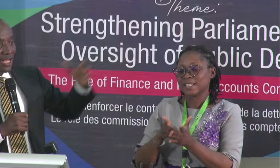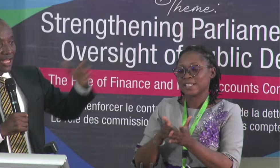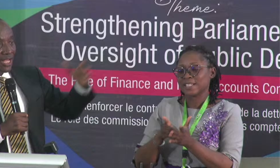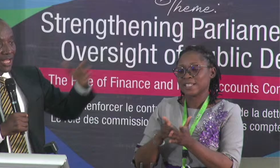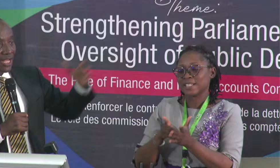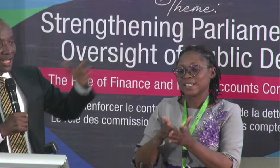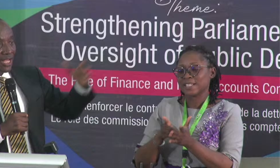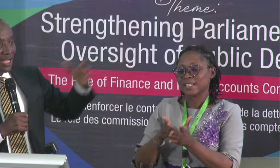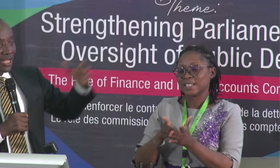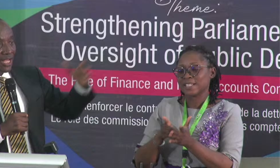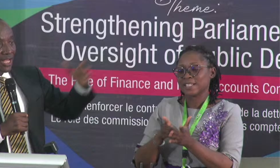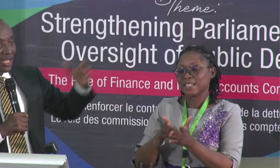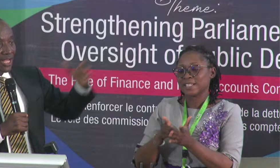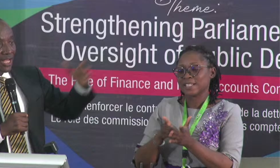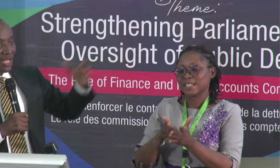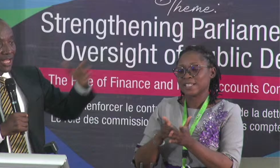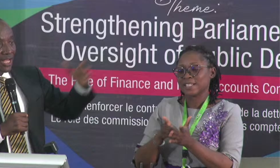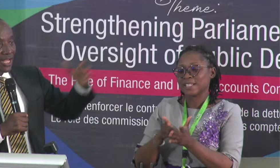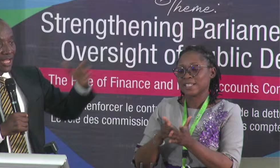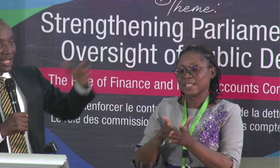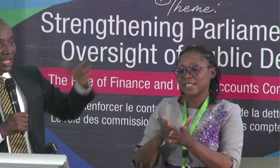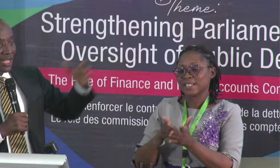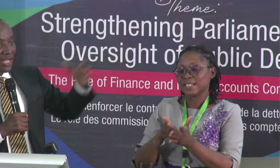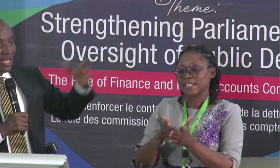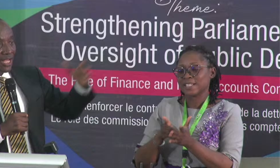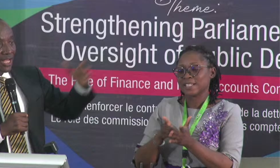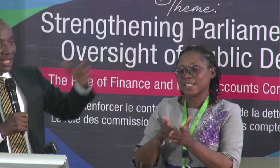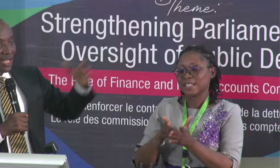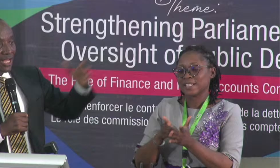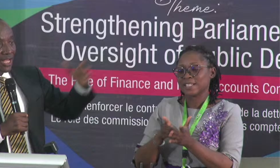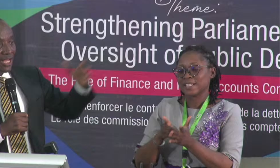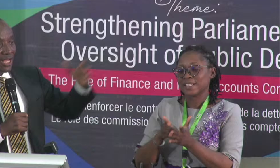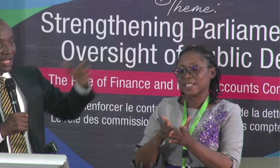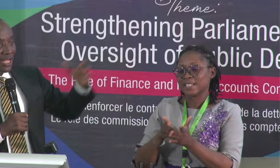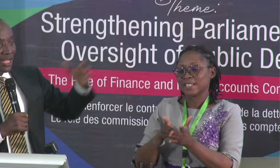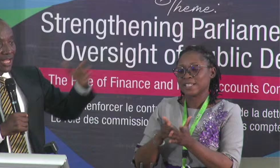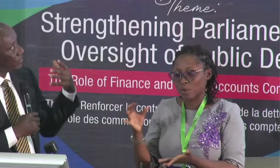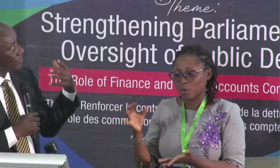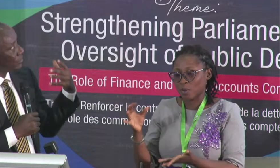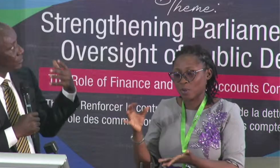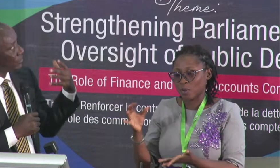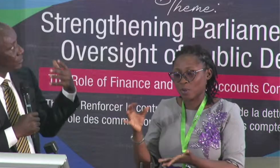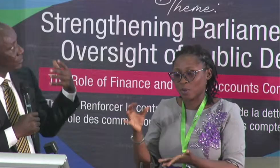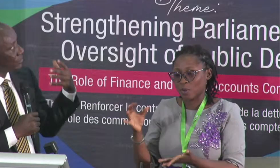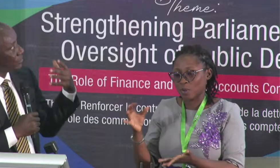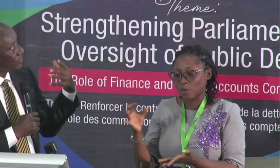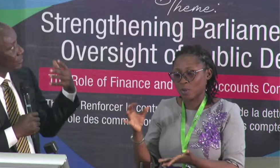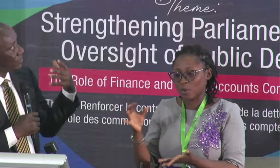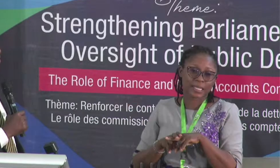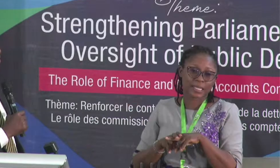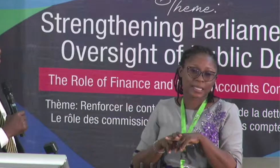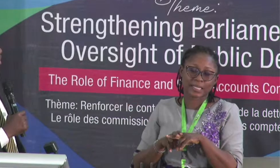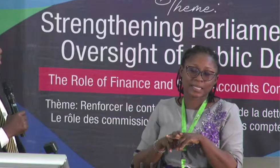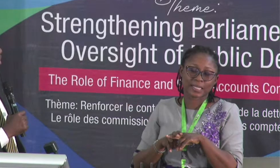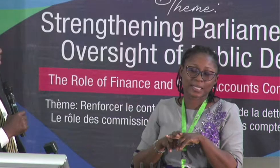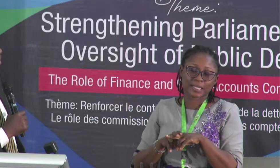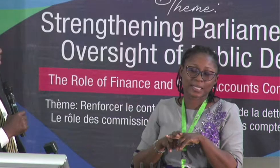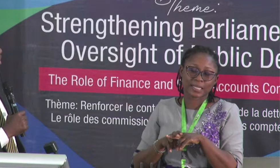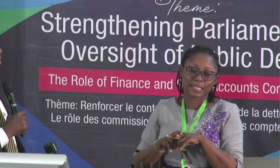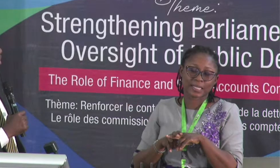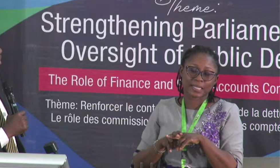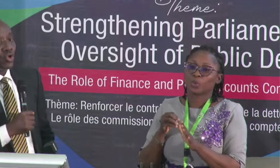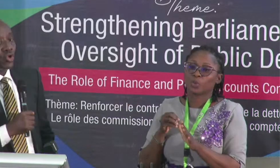2012, I think. But we are back, 2011, we are back to serious debt. So this is what employment or salary